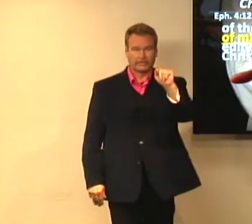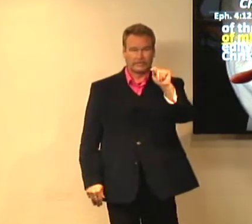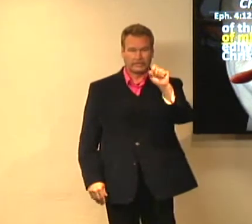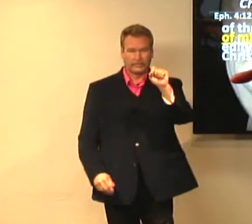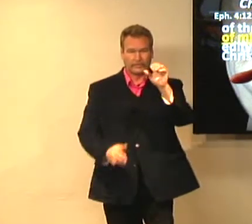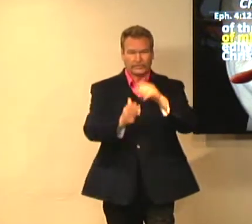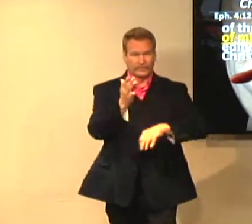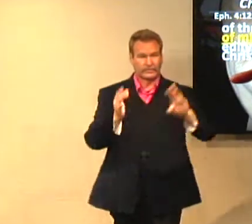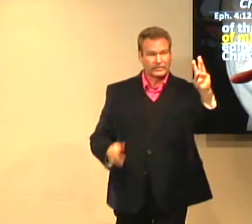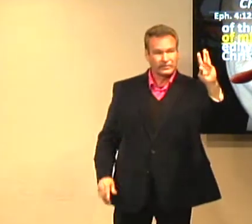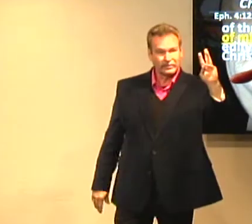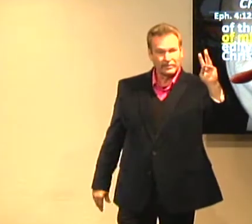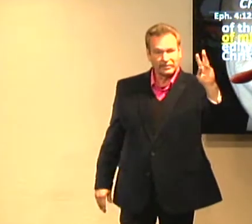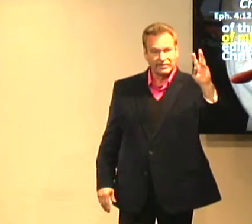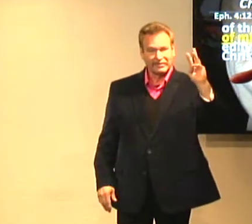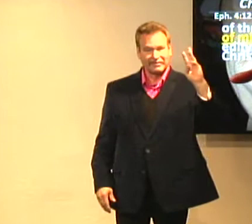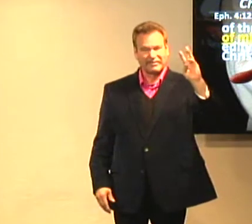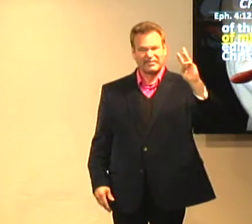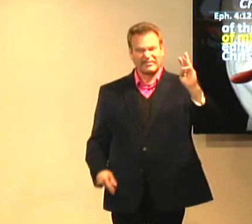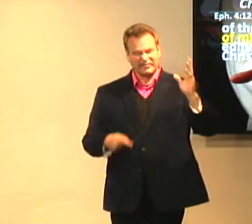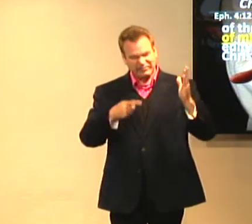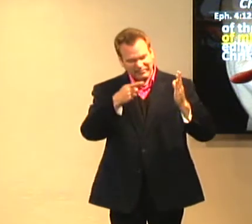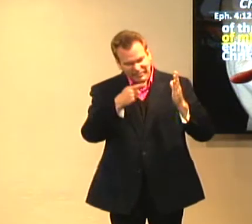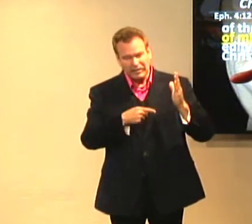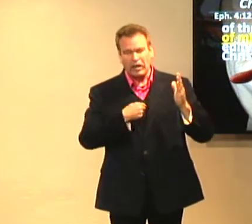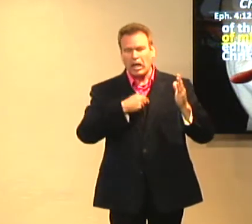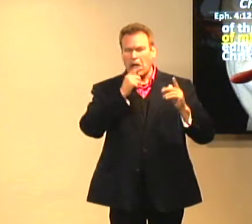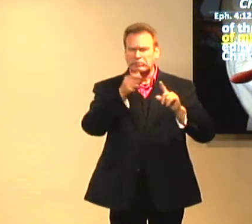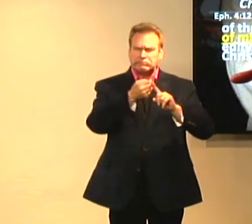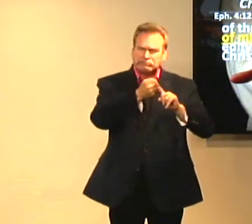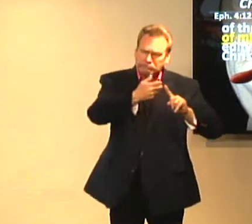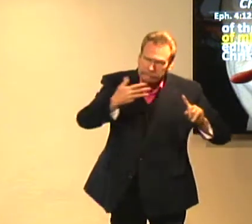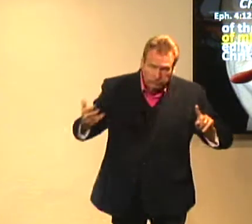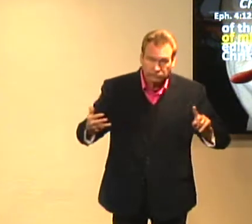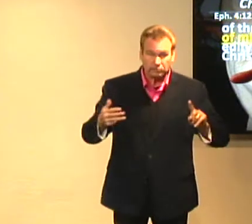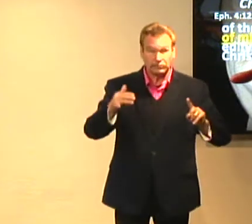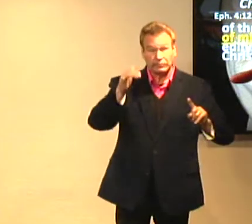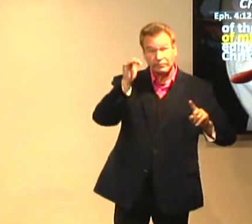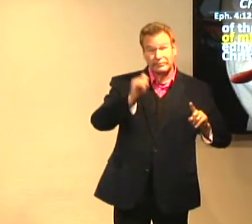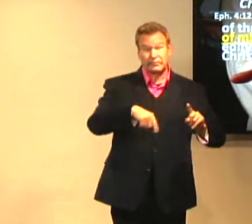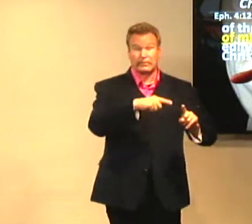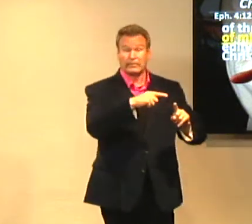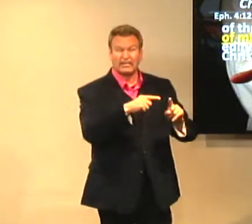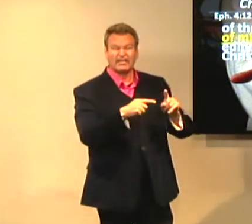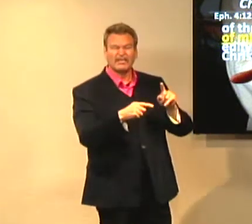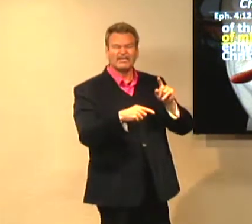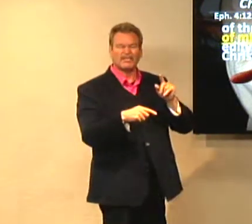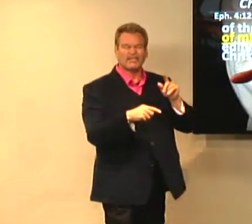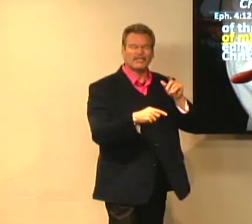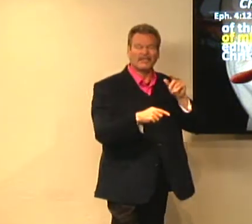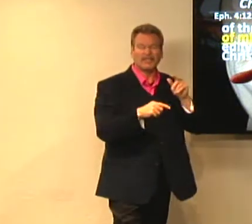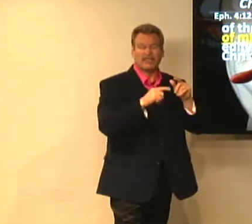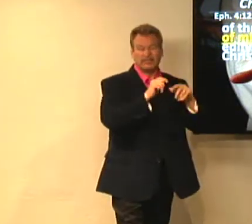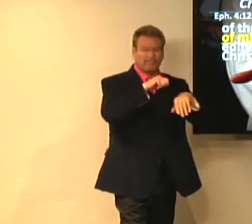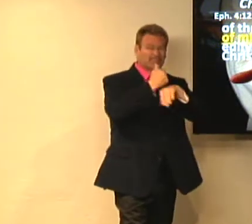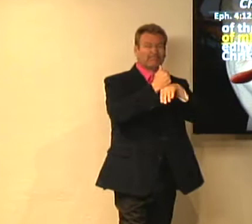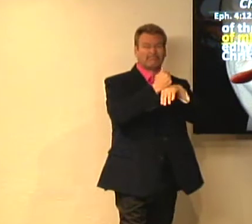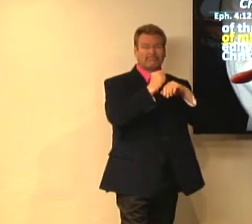So this word that I was studying, it came from Acts chapter 6, and it really expanded on what we were just talking